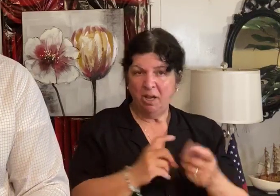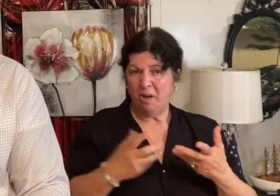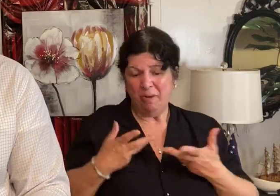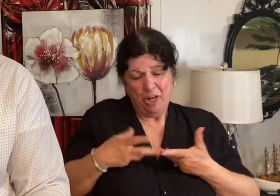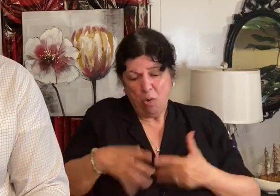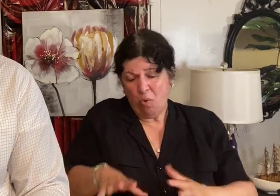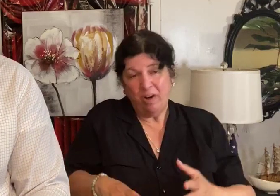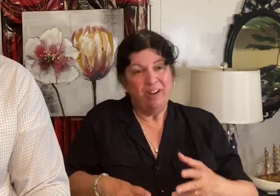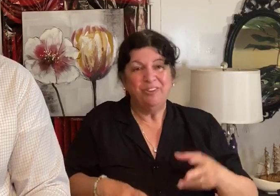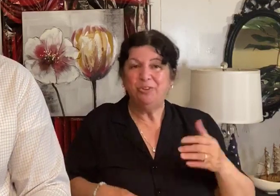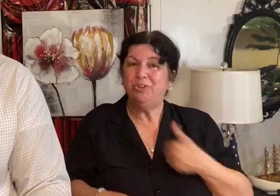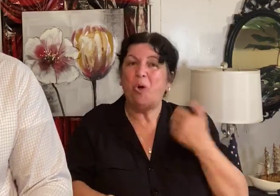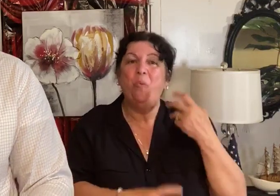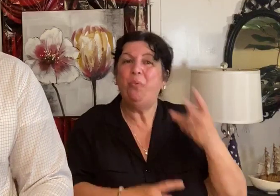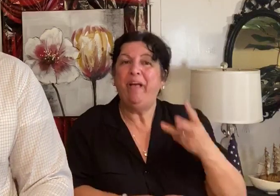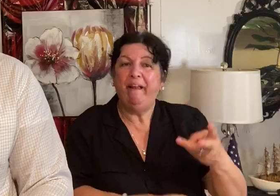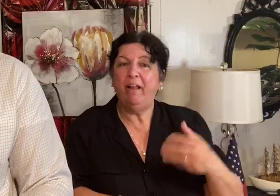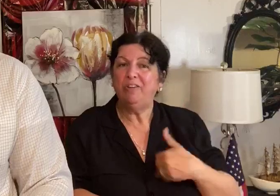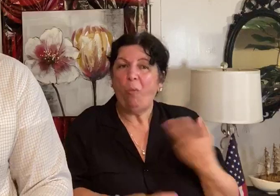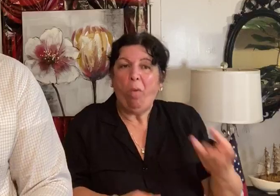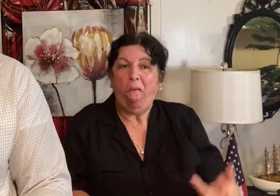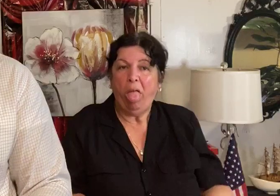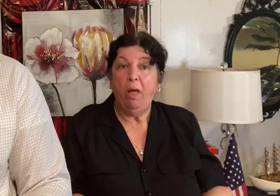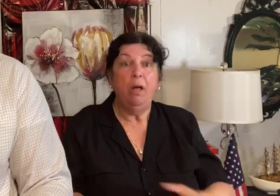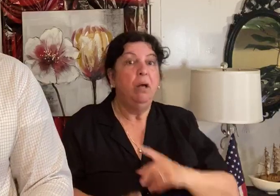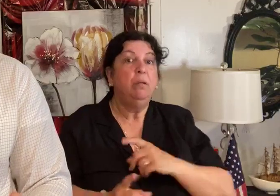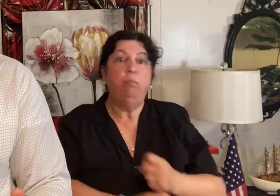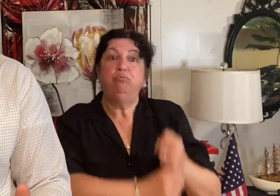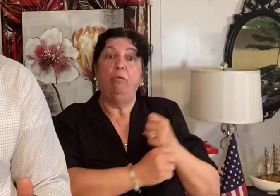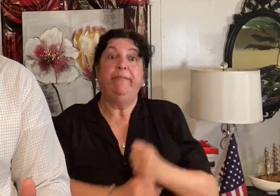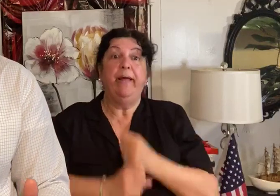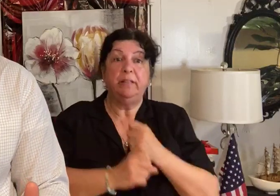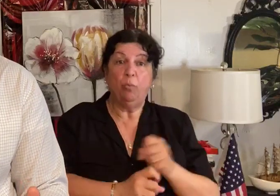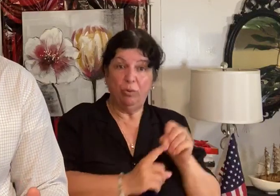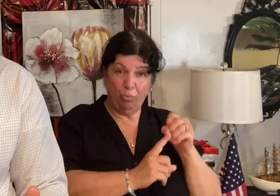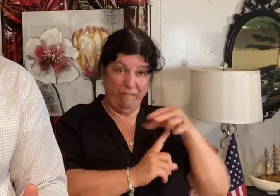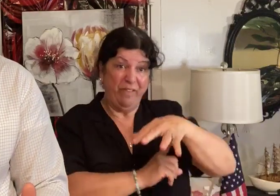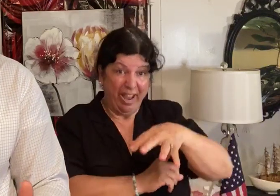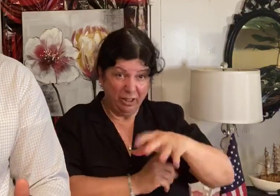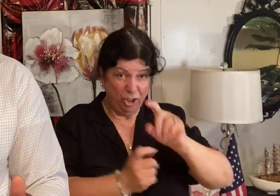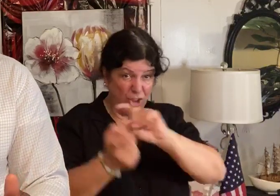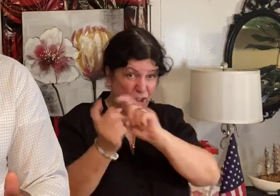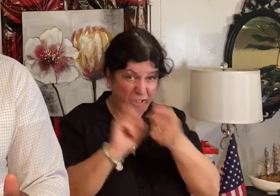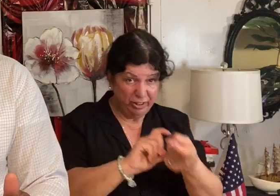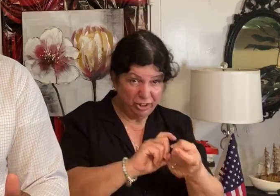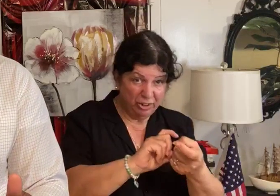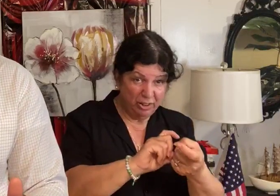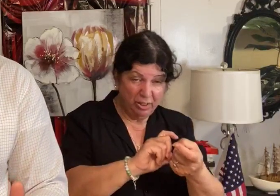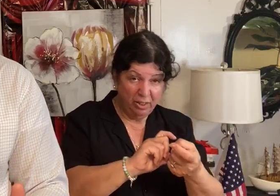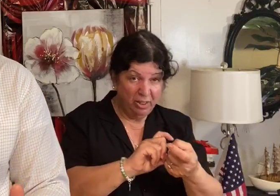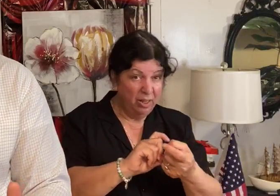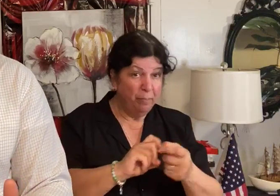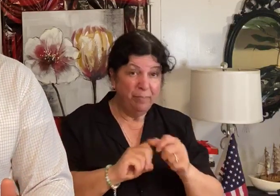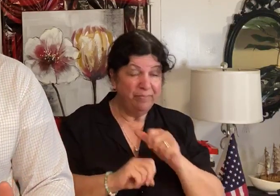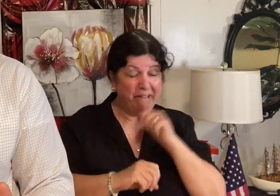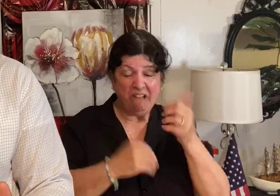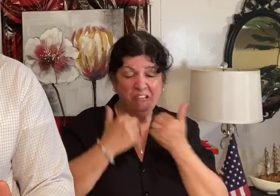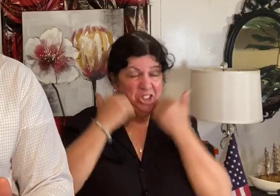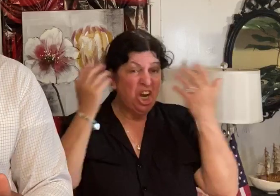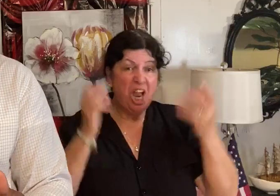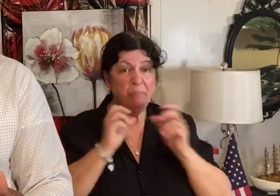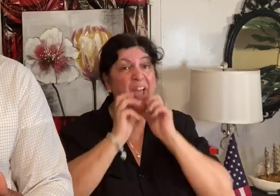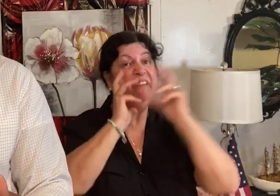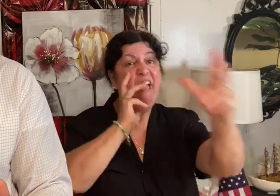to win souls. The protesters want to affect change, and they're not ashamed. They